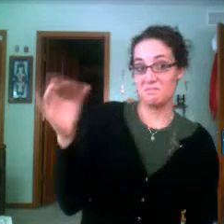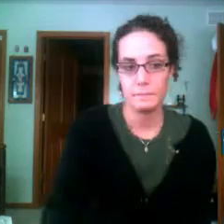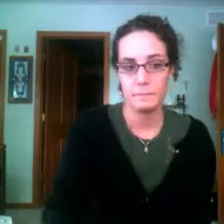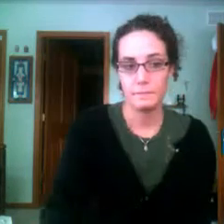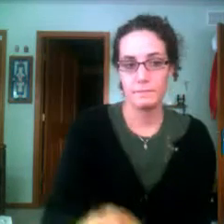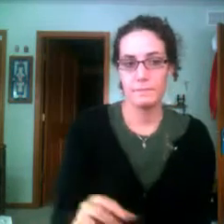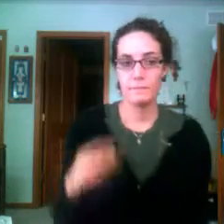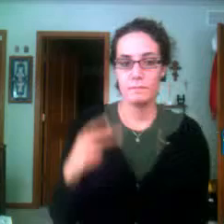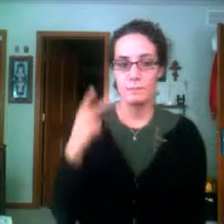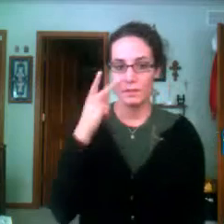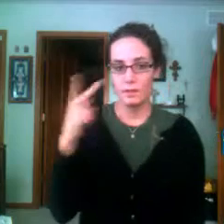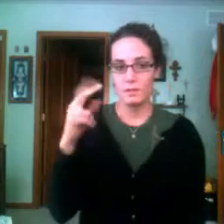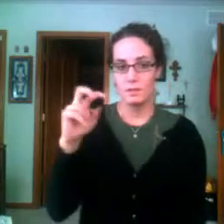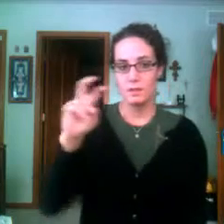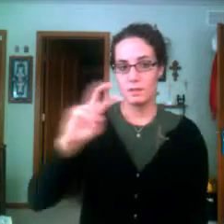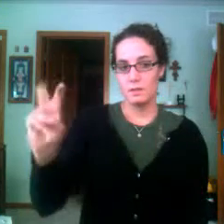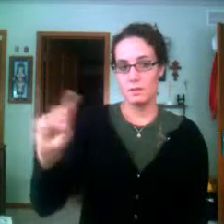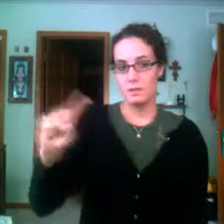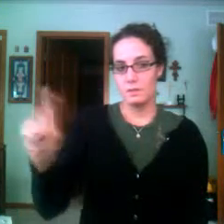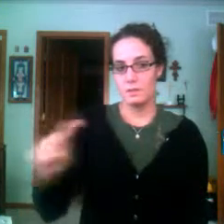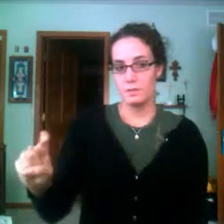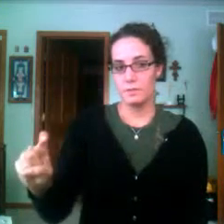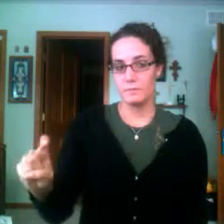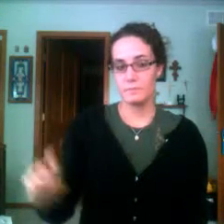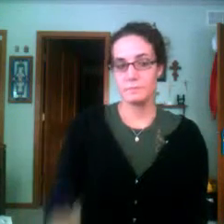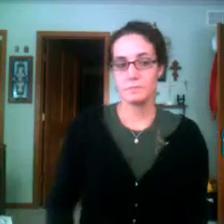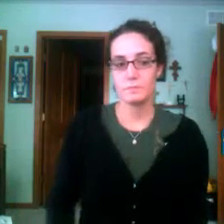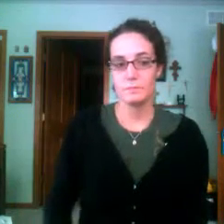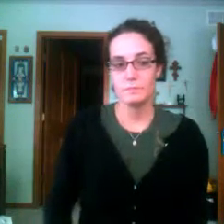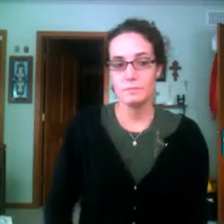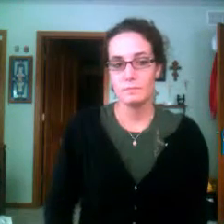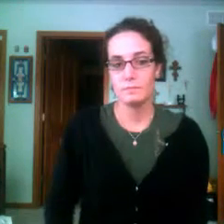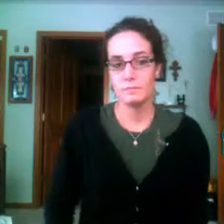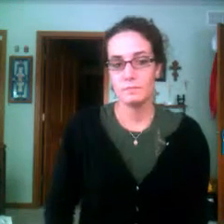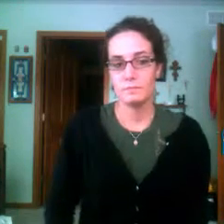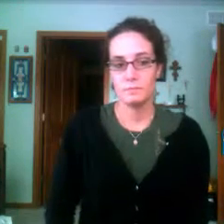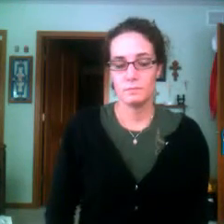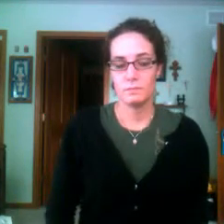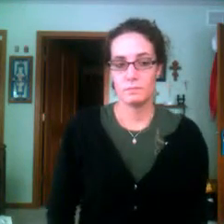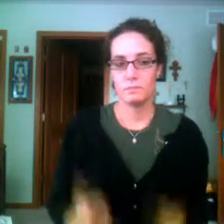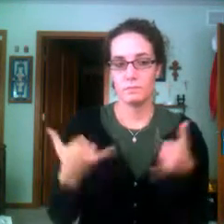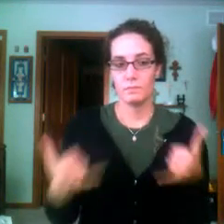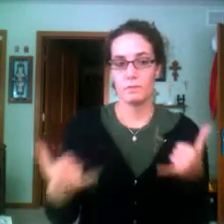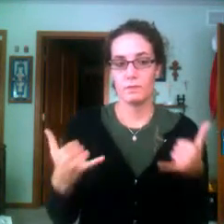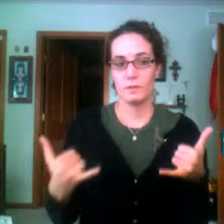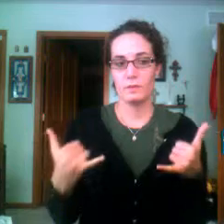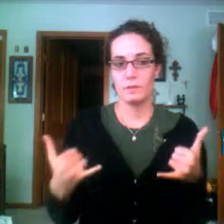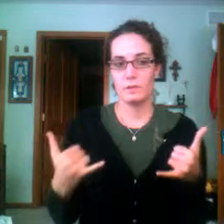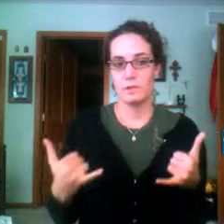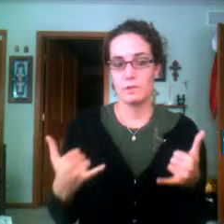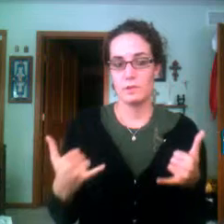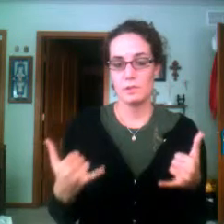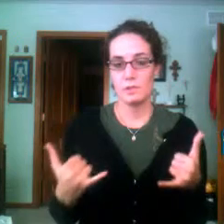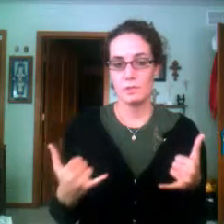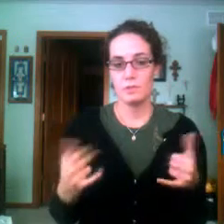Again, it has this double bar with it. And now, let me take a moment to show you on a